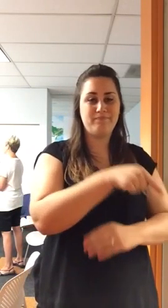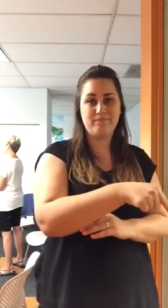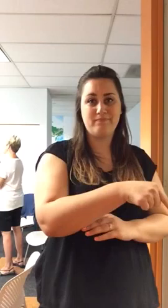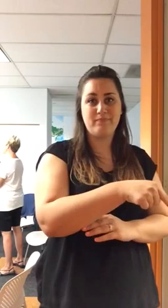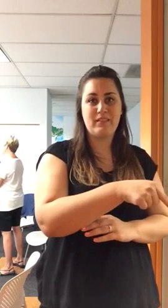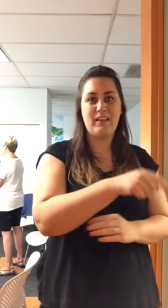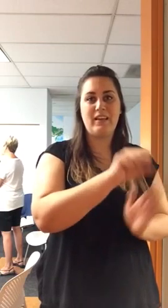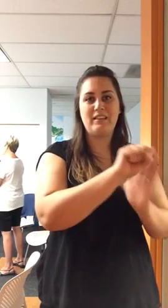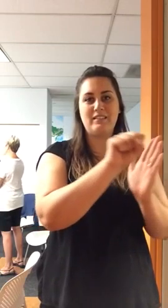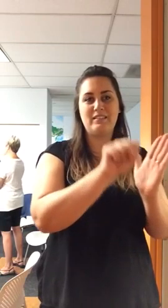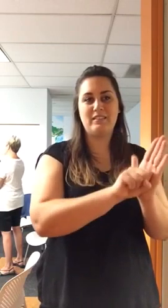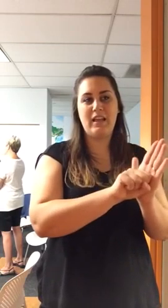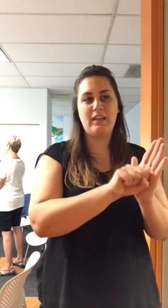socialism.